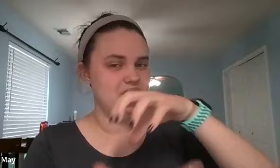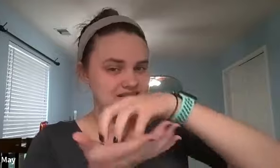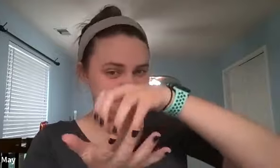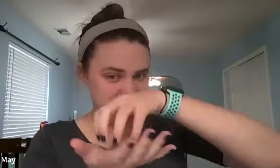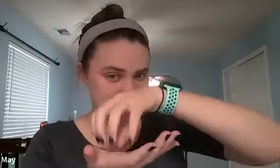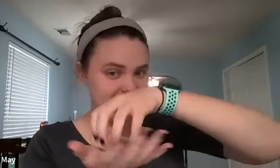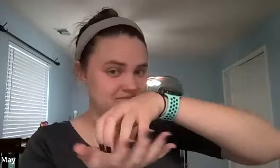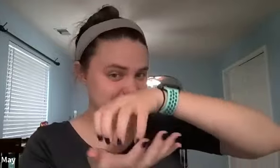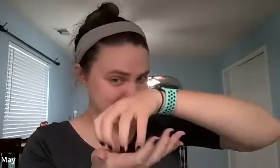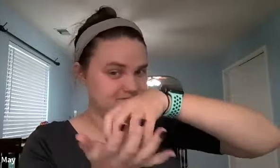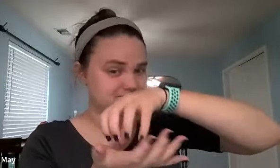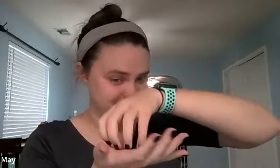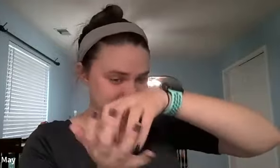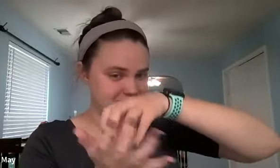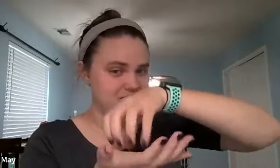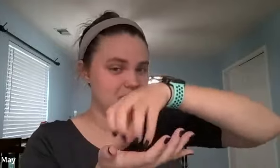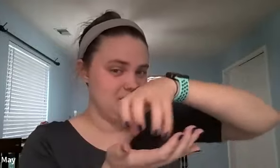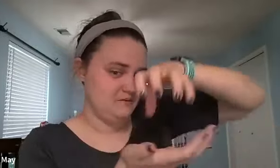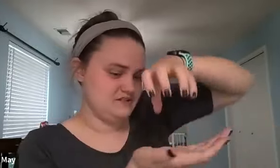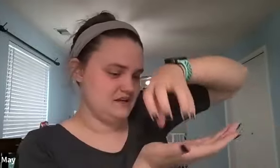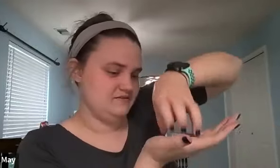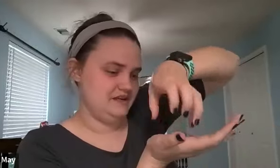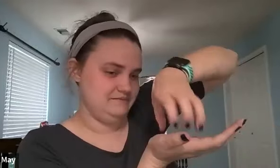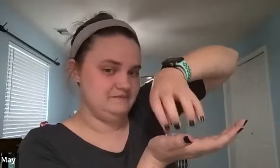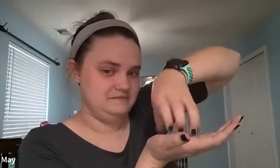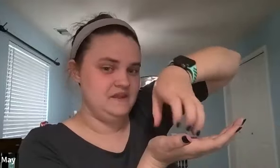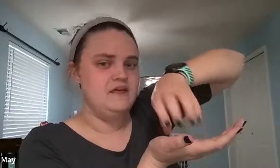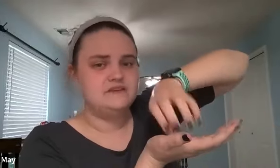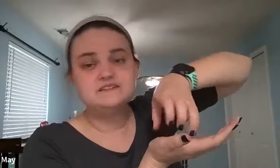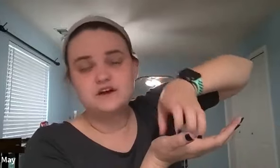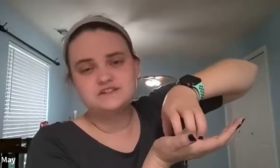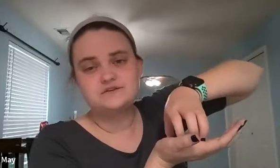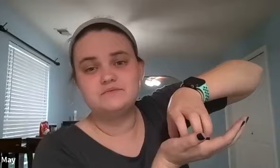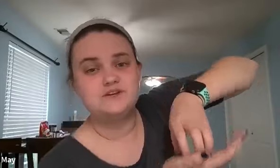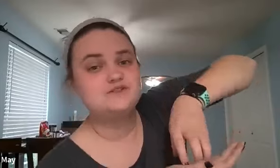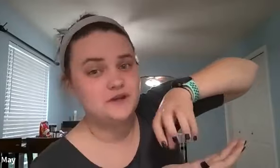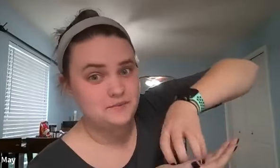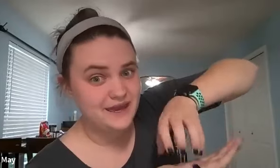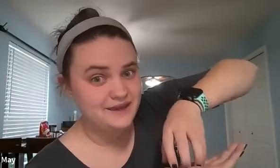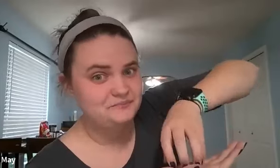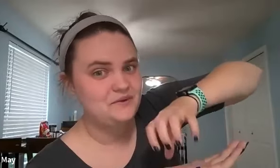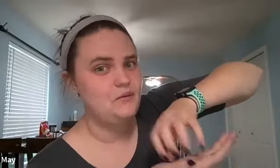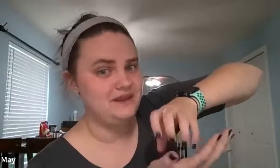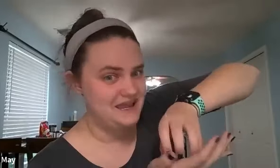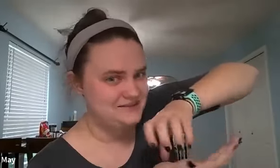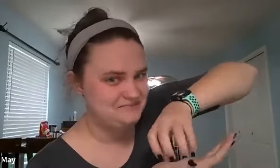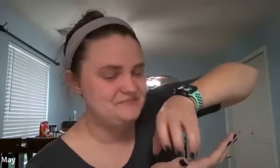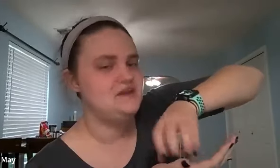is cookie, where it's kind of like, This is also can be used for cupcake or cake.